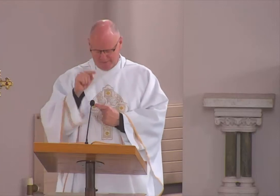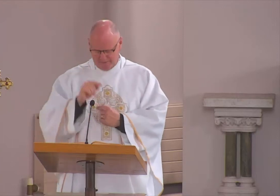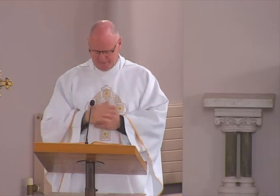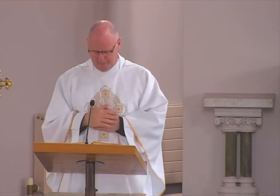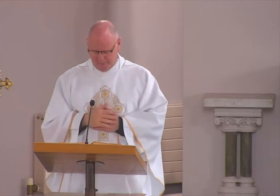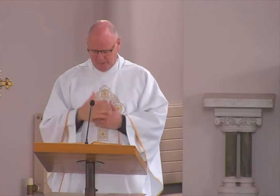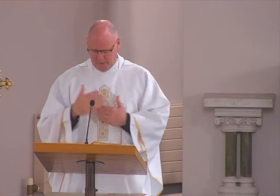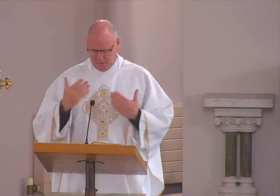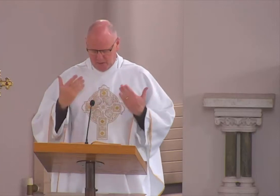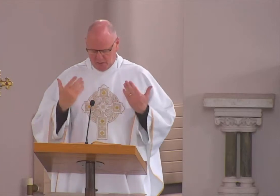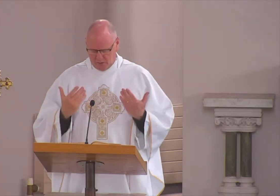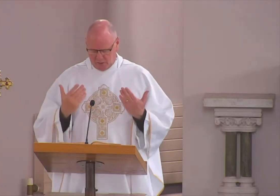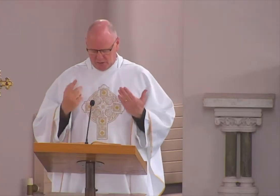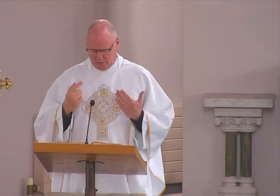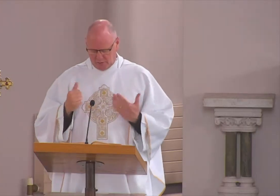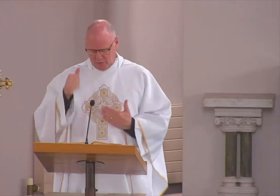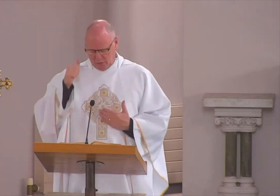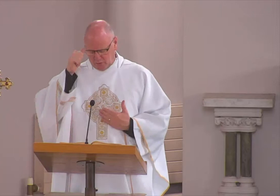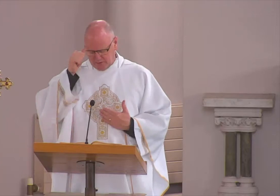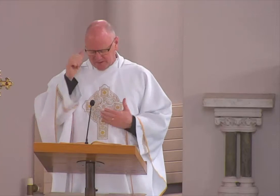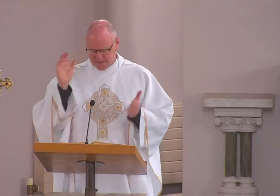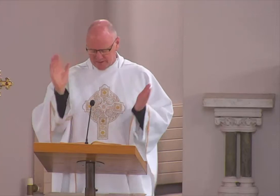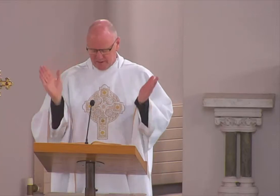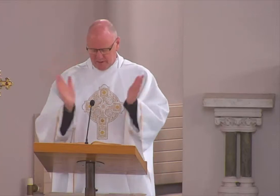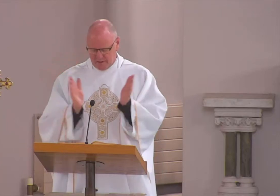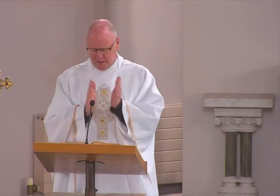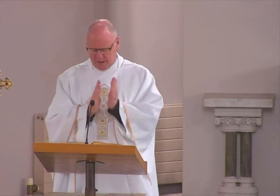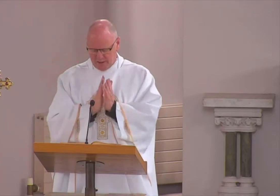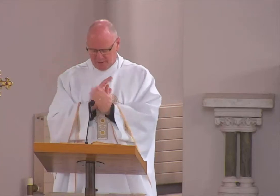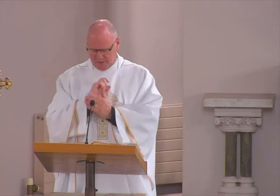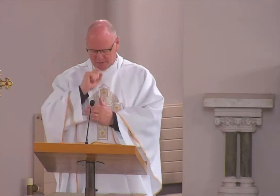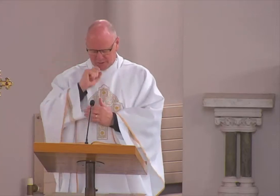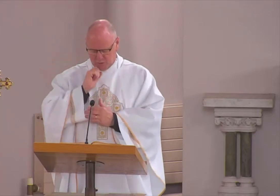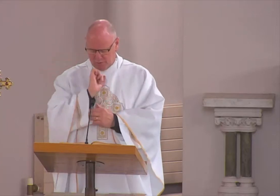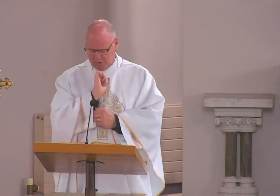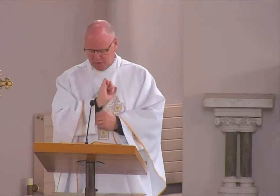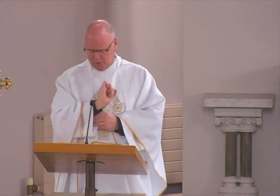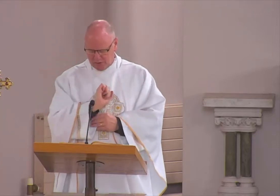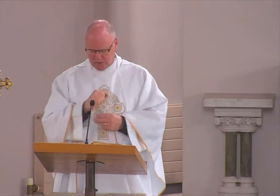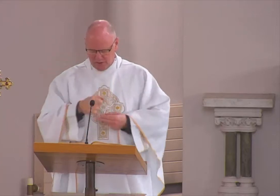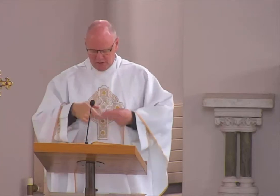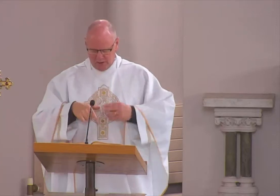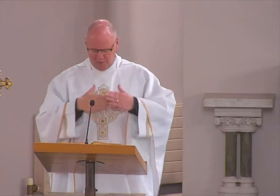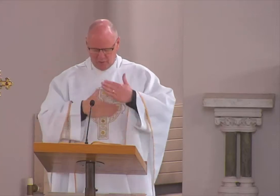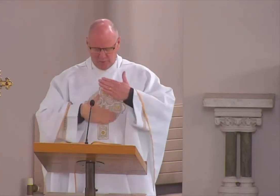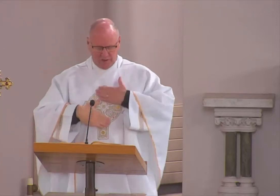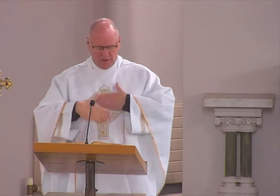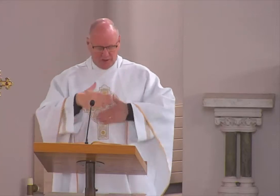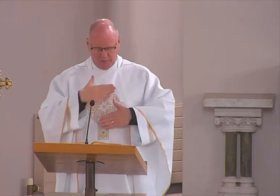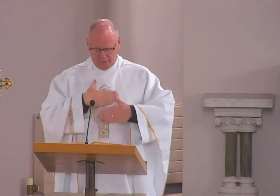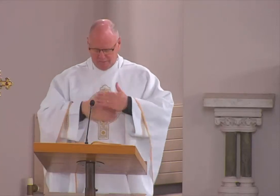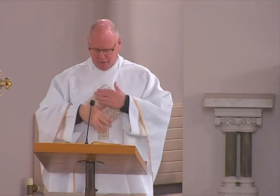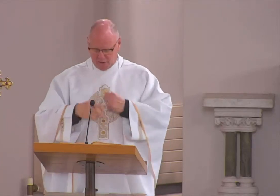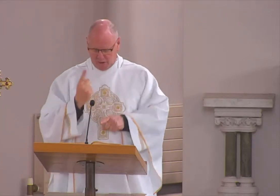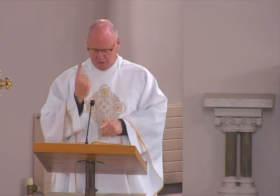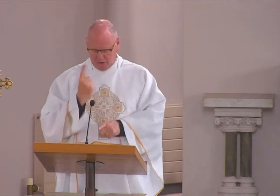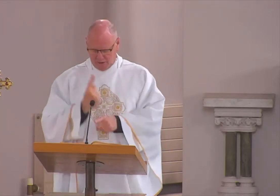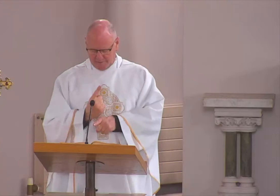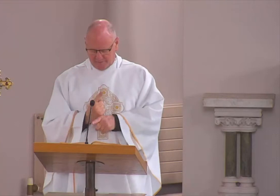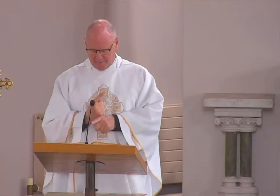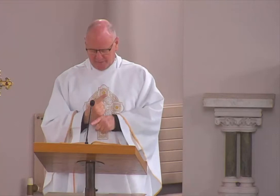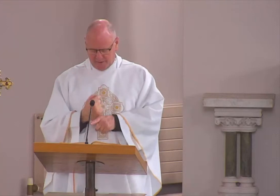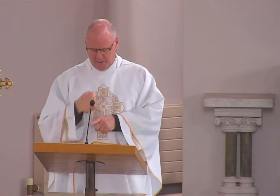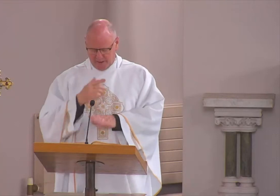him. Now you know this: happiness will be yours if you behave